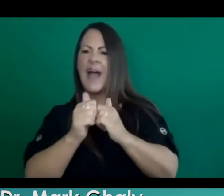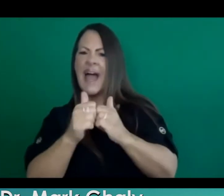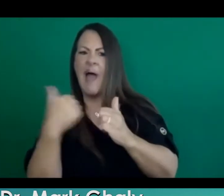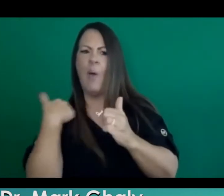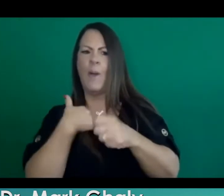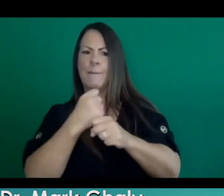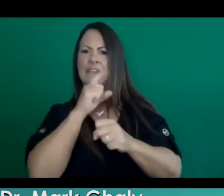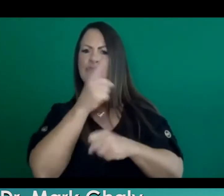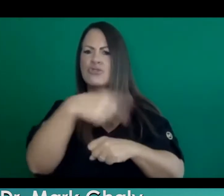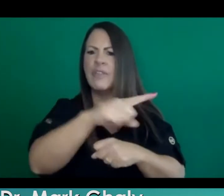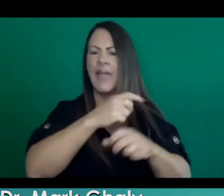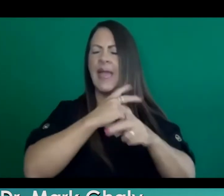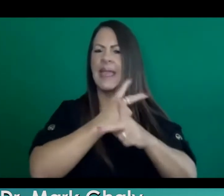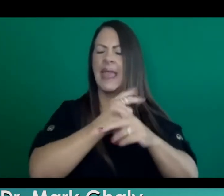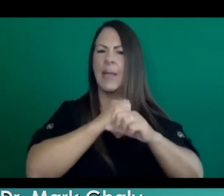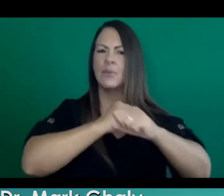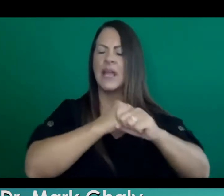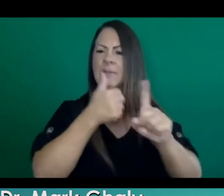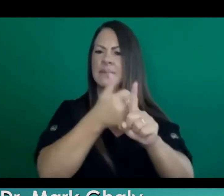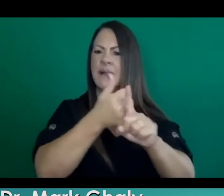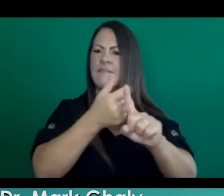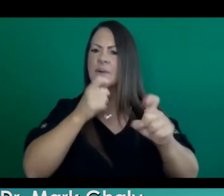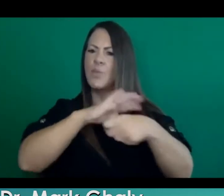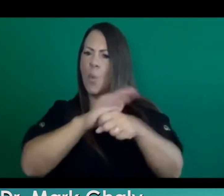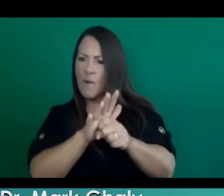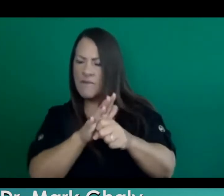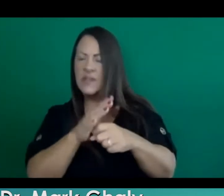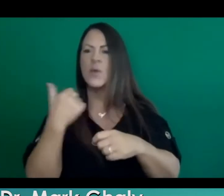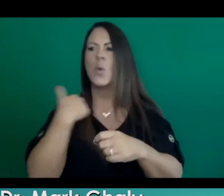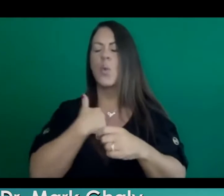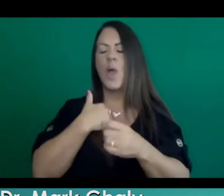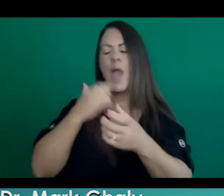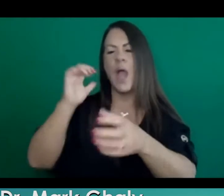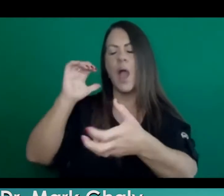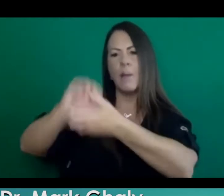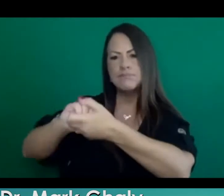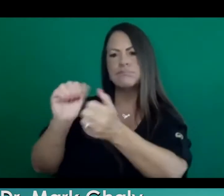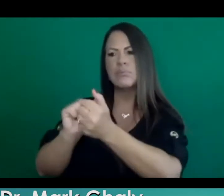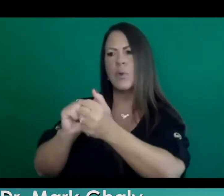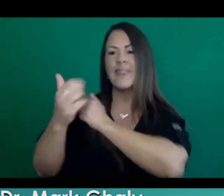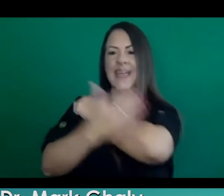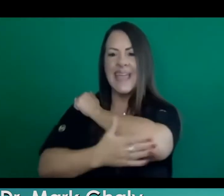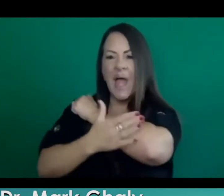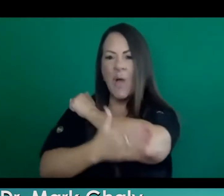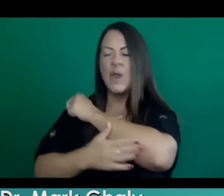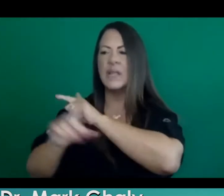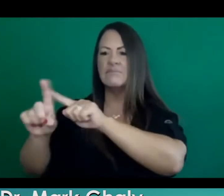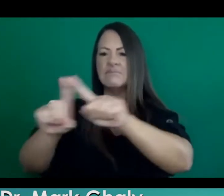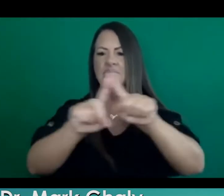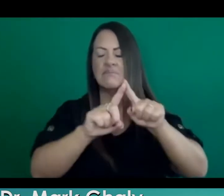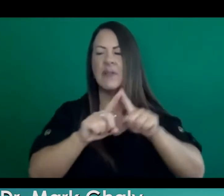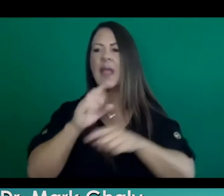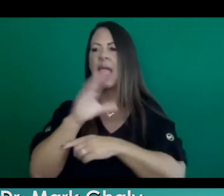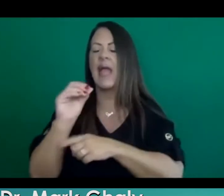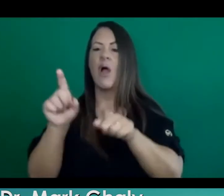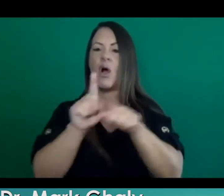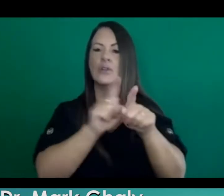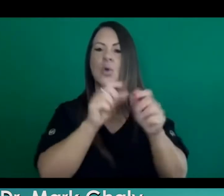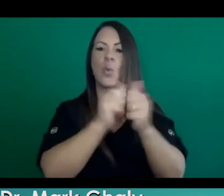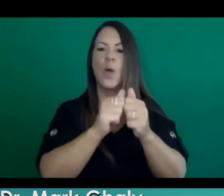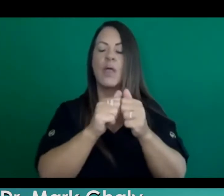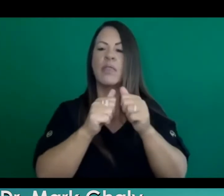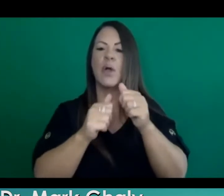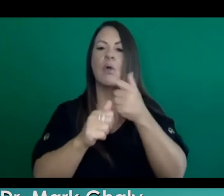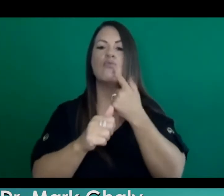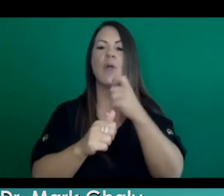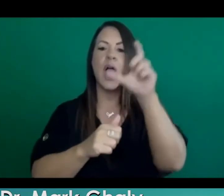state agencies, the Red Cross, a number of our county partners who really have that responsibility on setting up shelters,